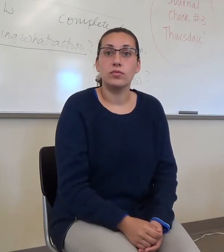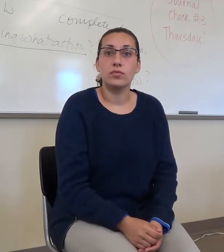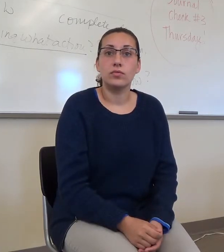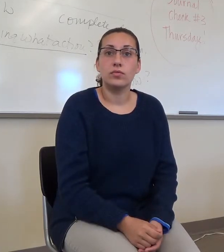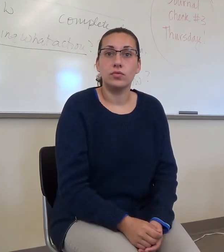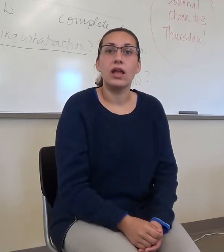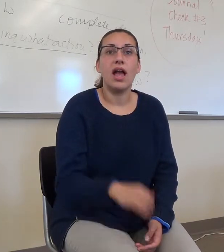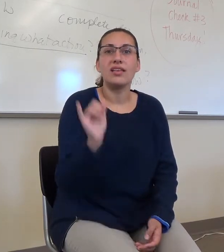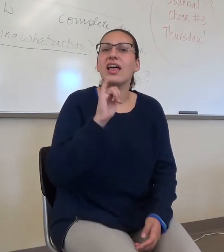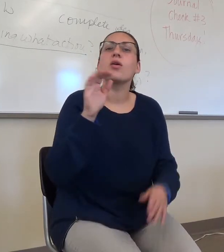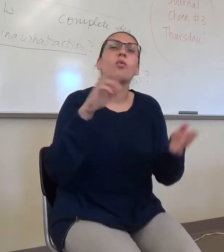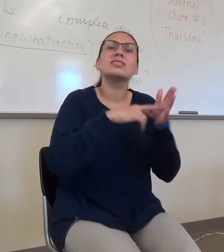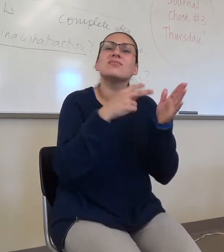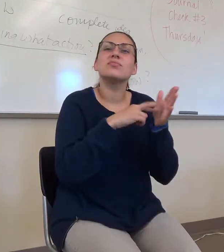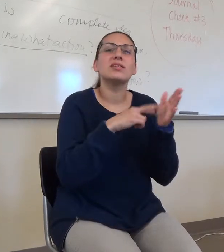what does that mean?